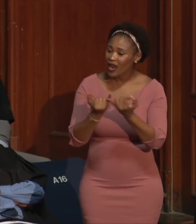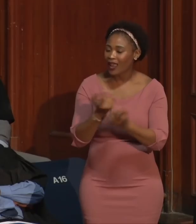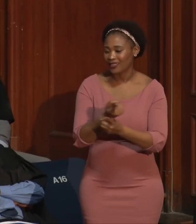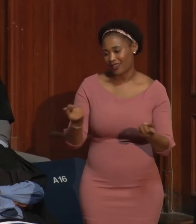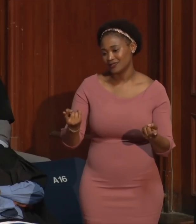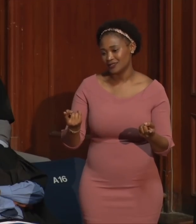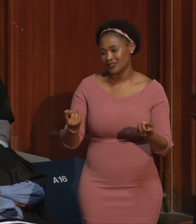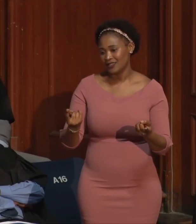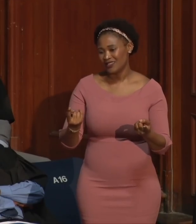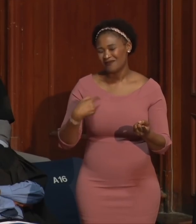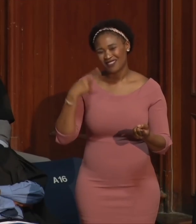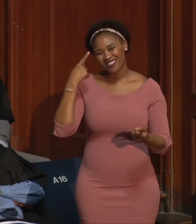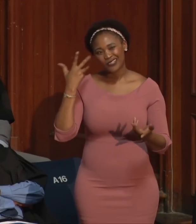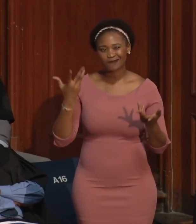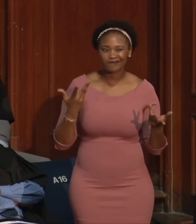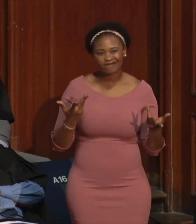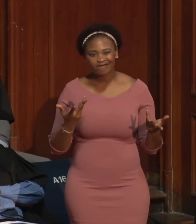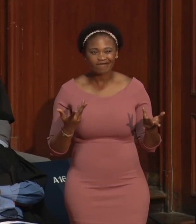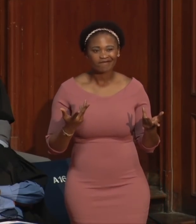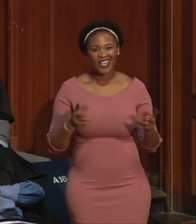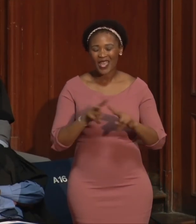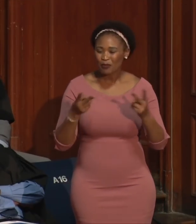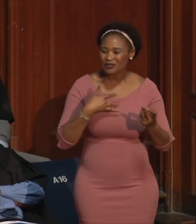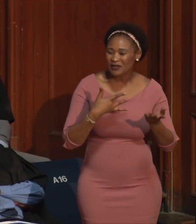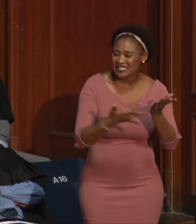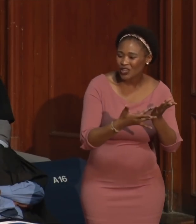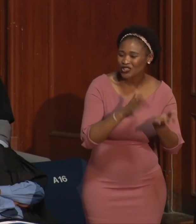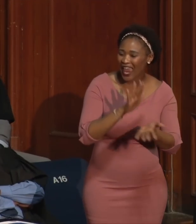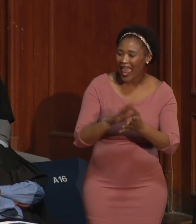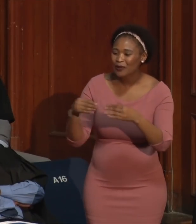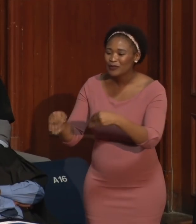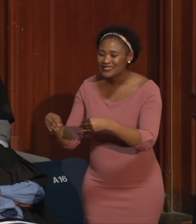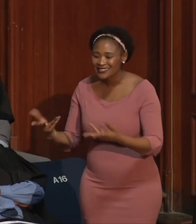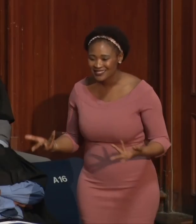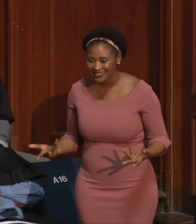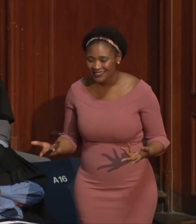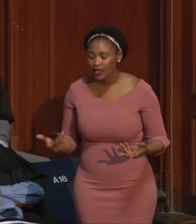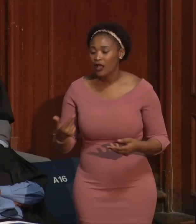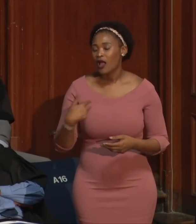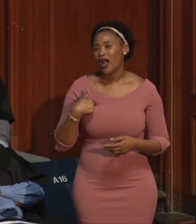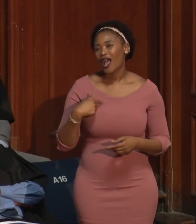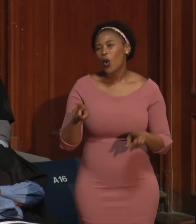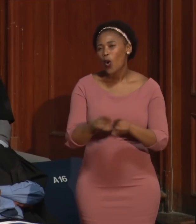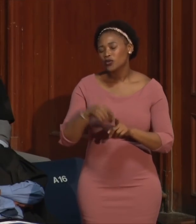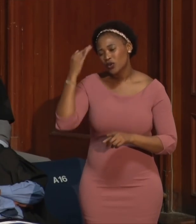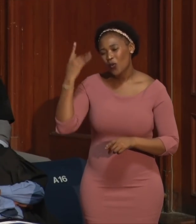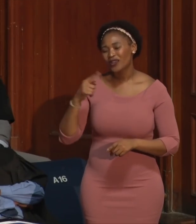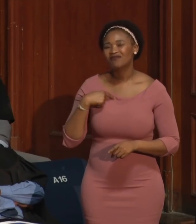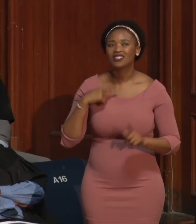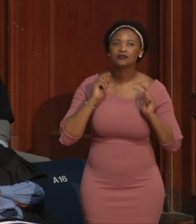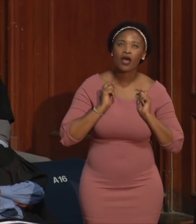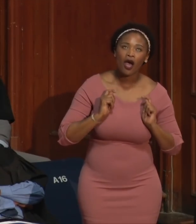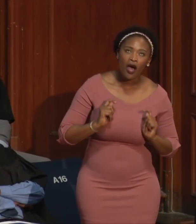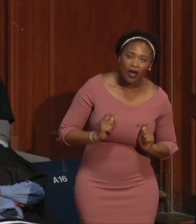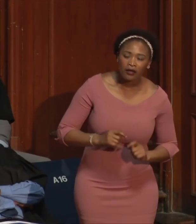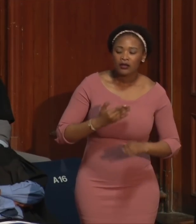And nowhere was I gonna be able to do both, the technology and the business. I also knew that I was tired of working systems,